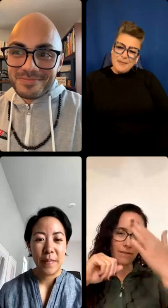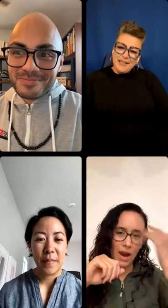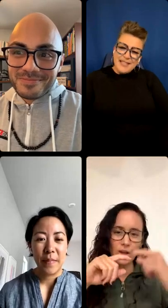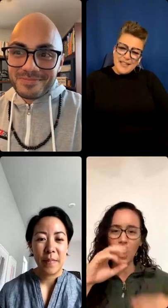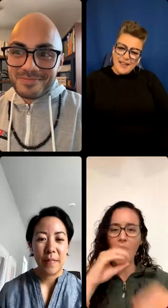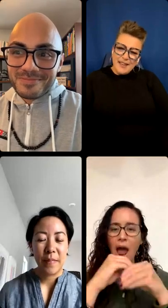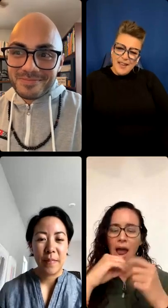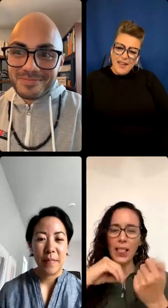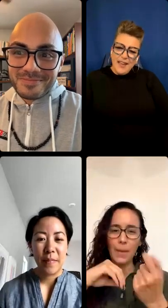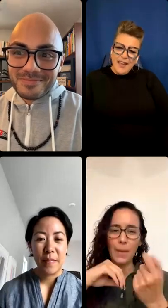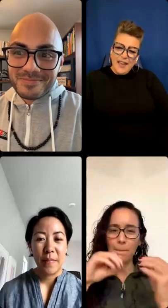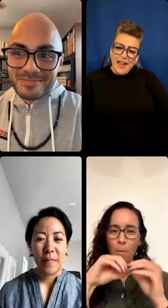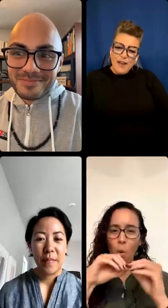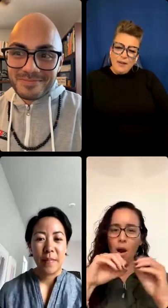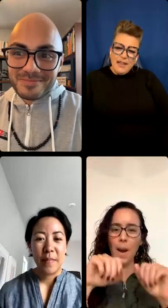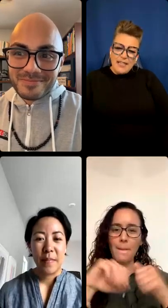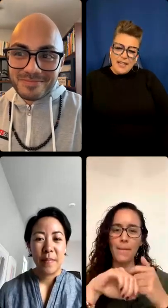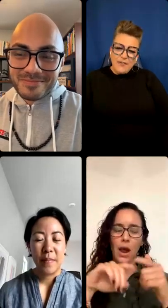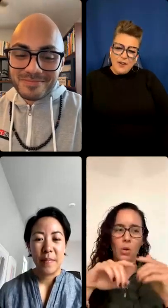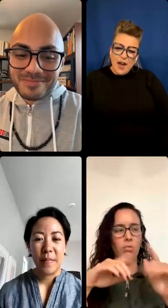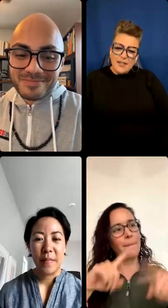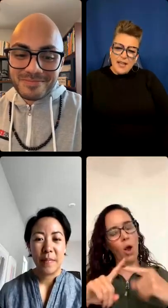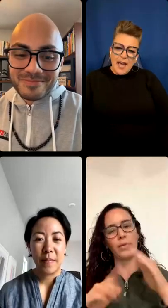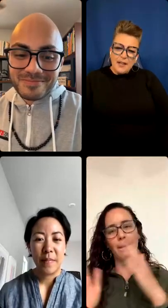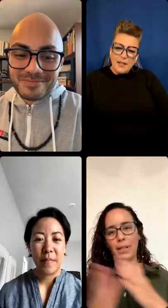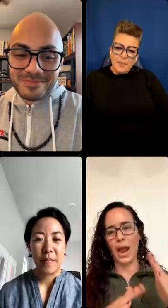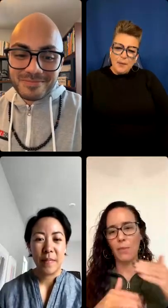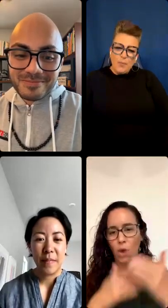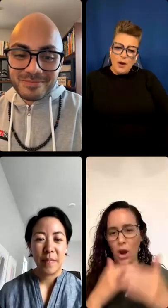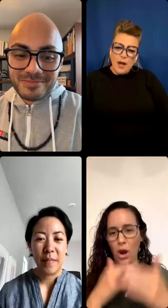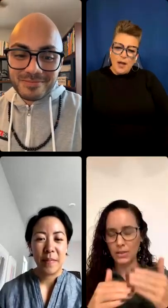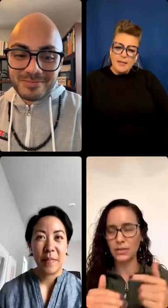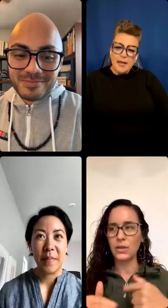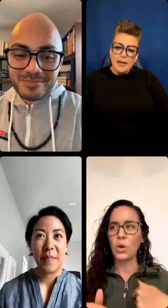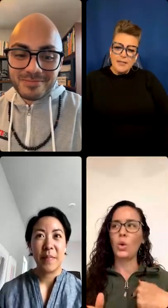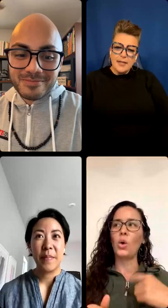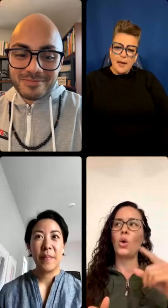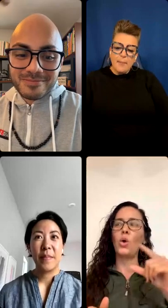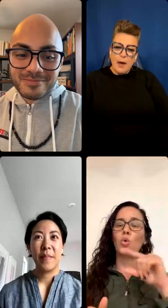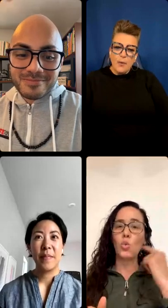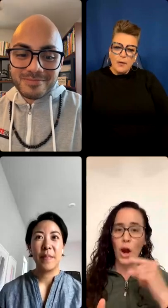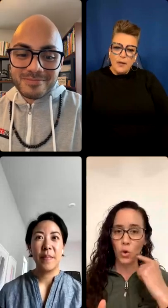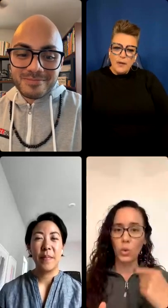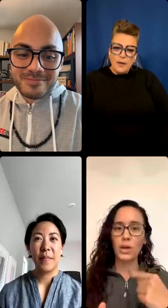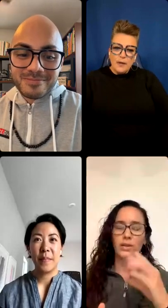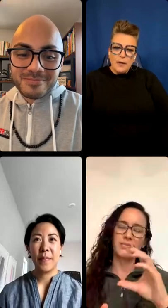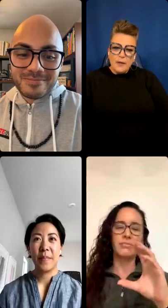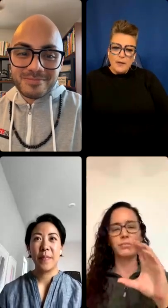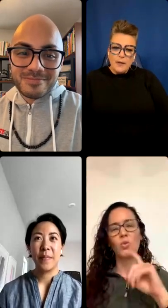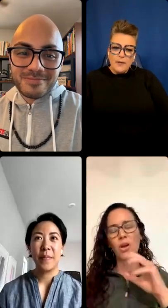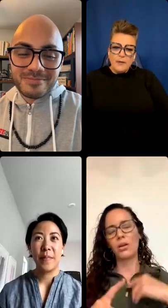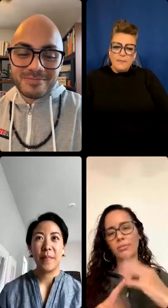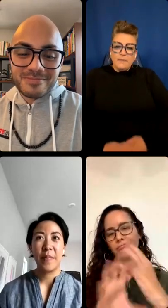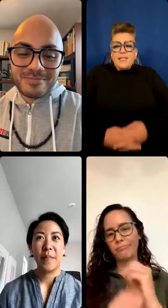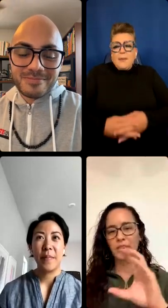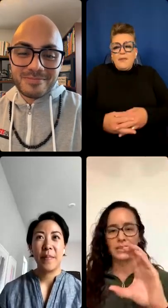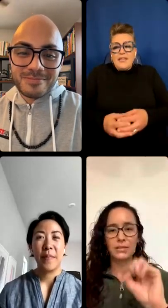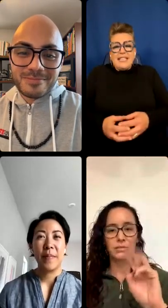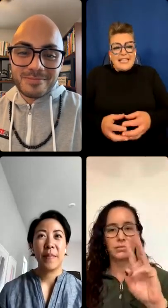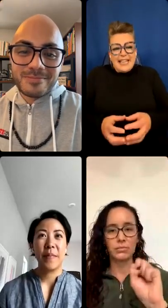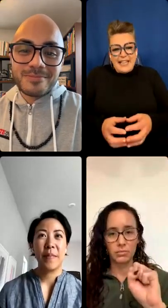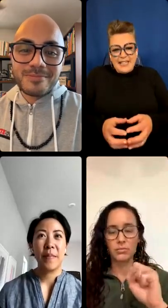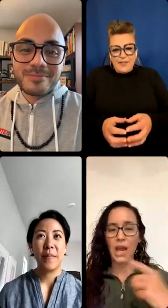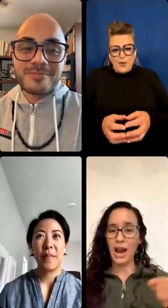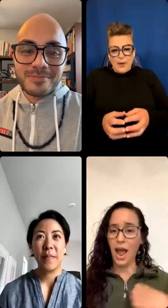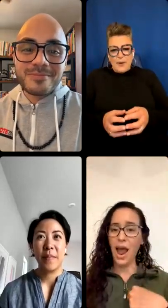This is Melissa. I realized that I forgot to add a little bit more context about some of